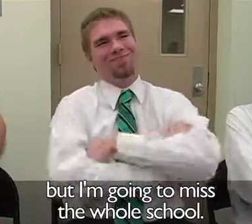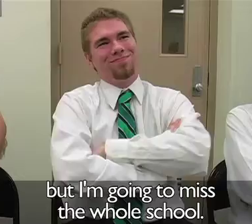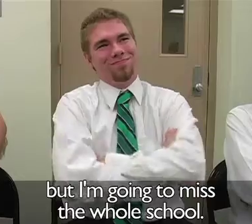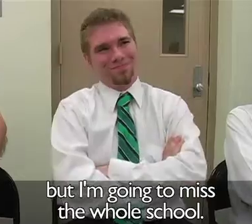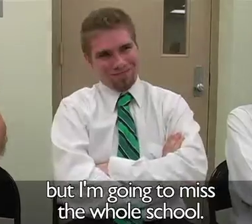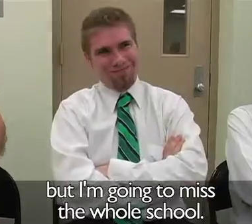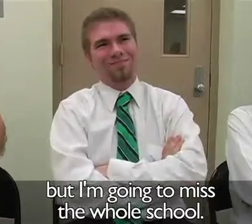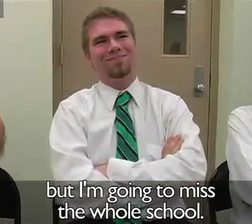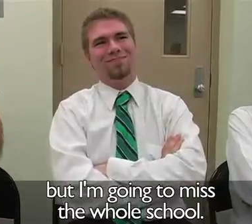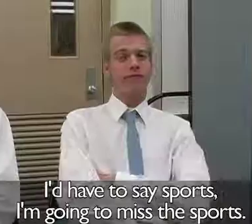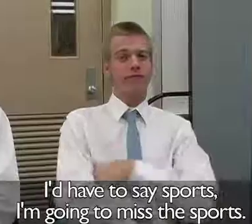whole school.